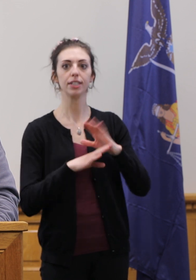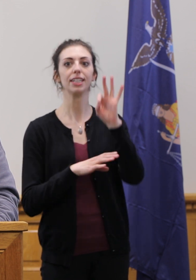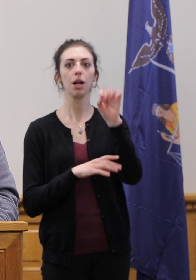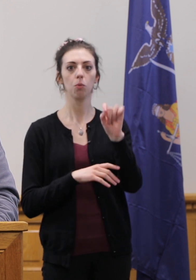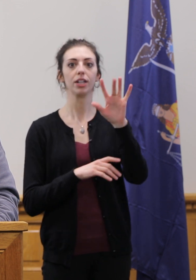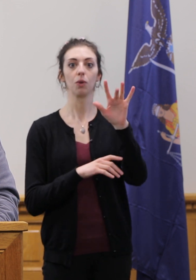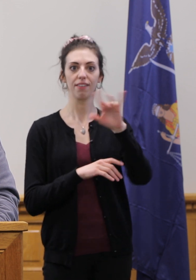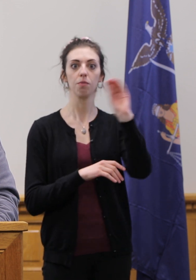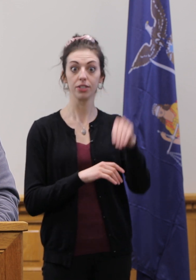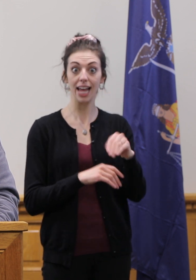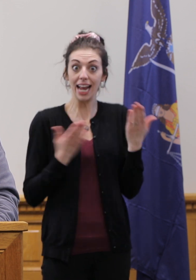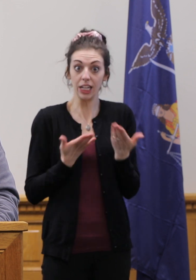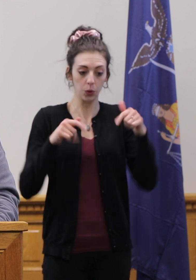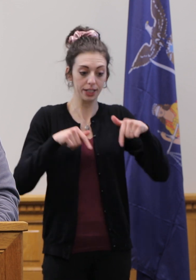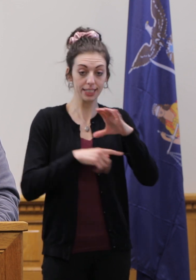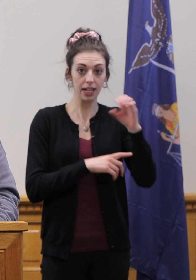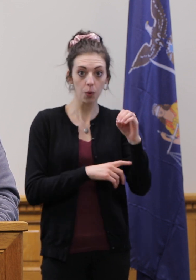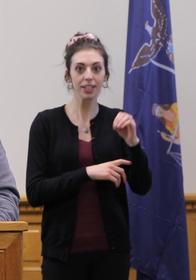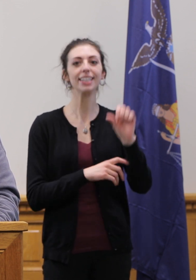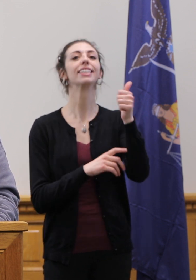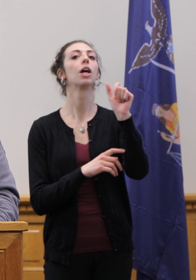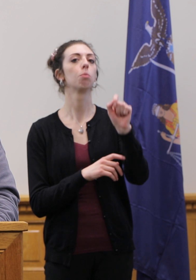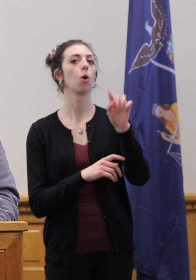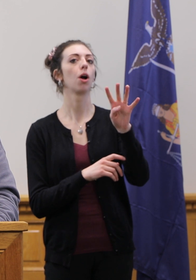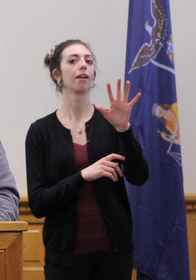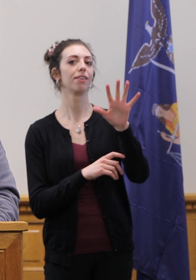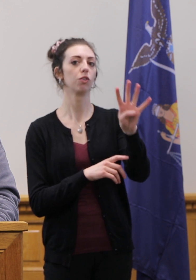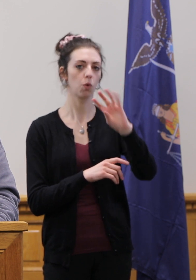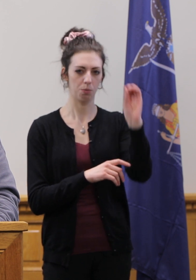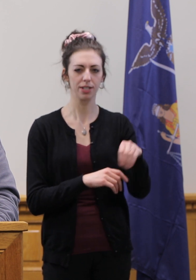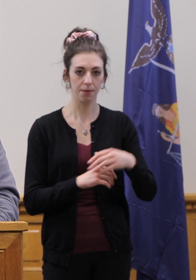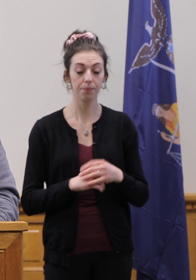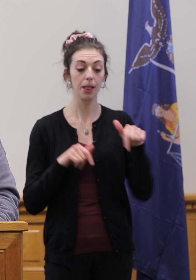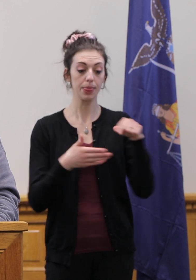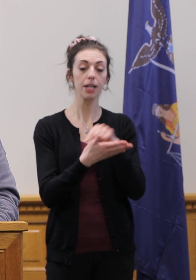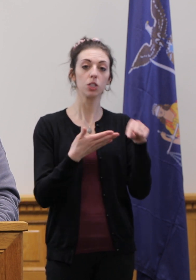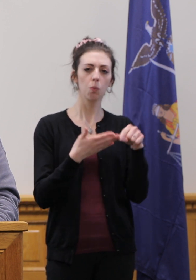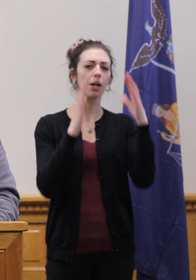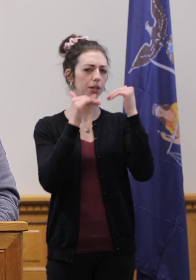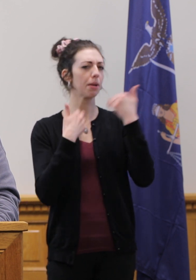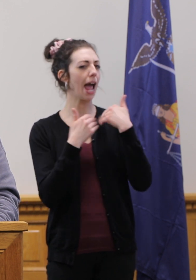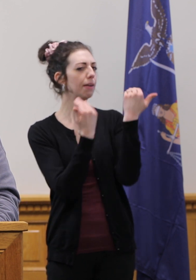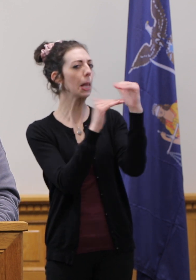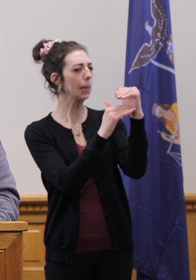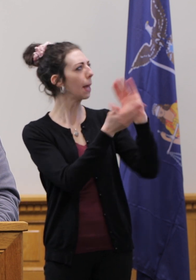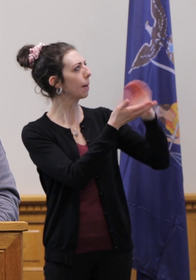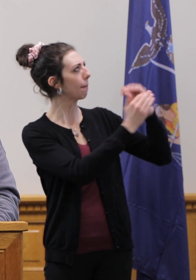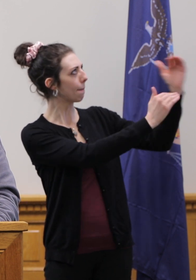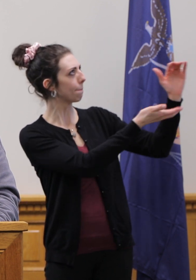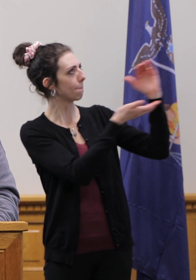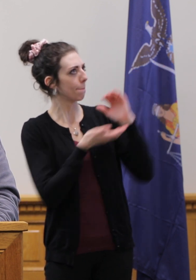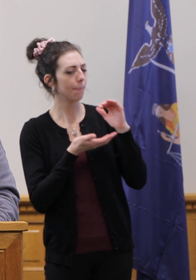County, it's 10.54%. This week, we also expect to receive a limited amount of vaccine to begin